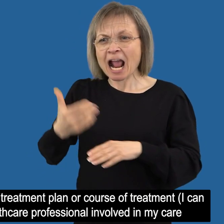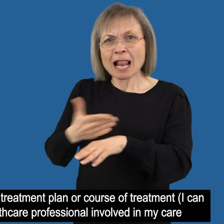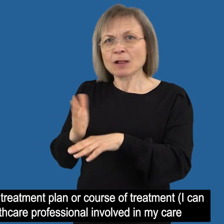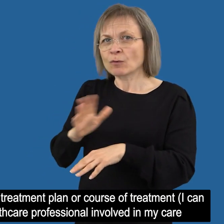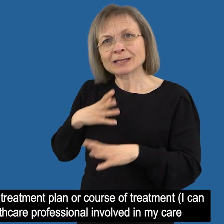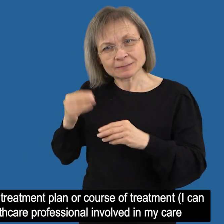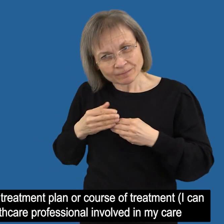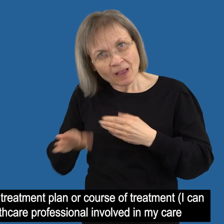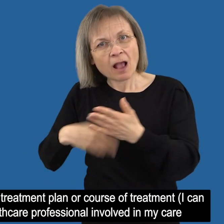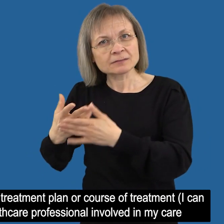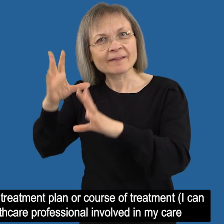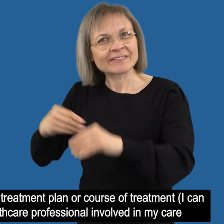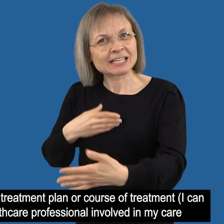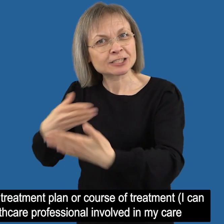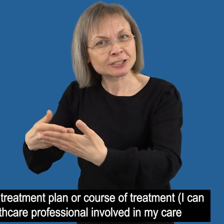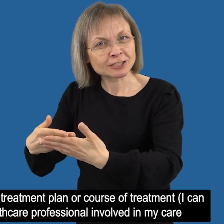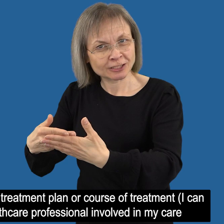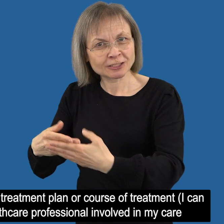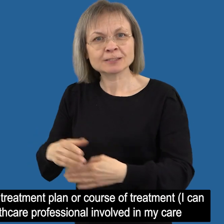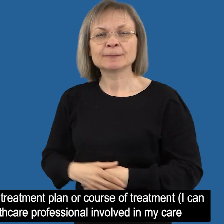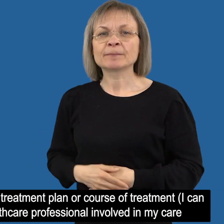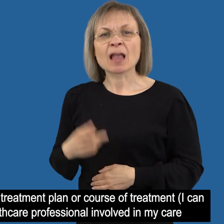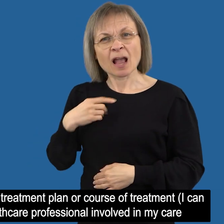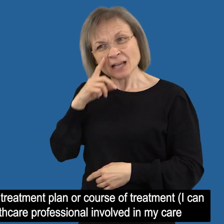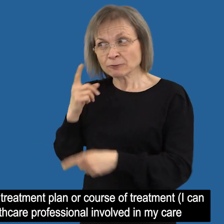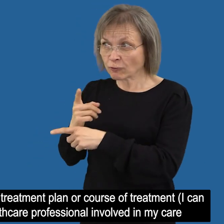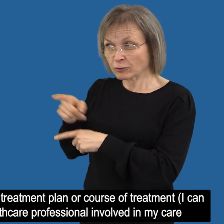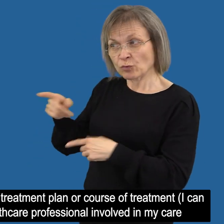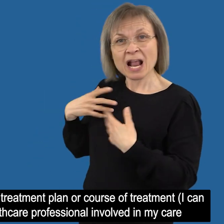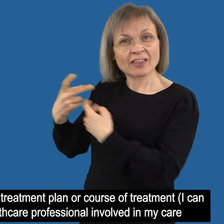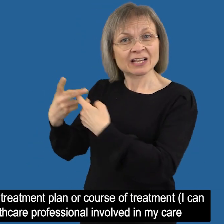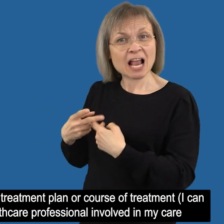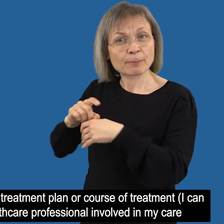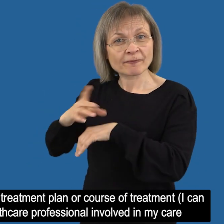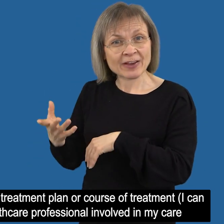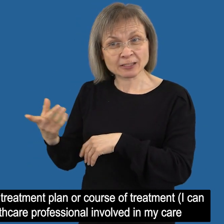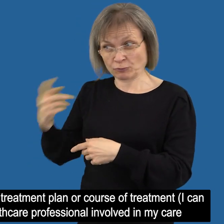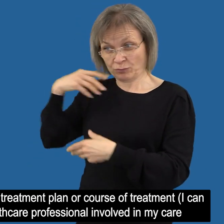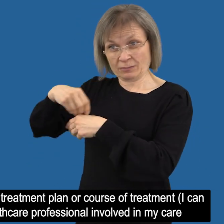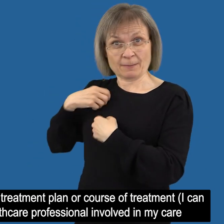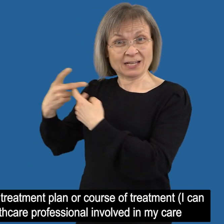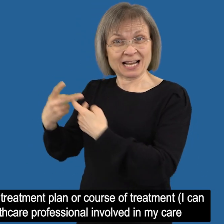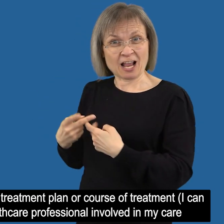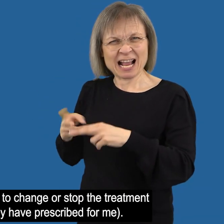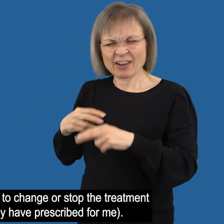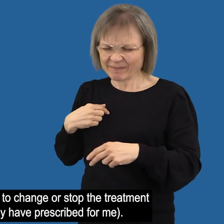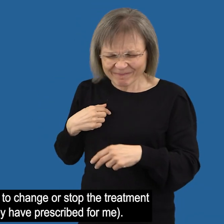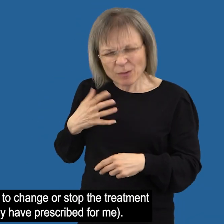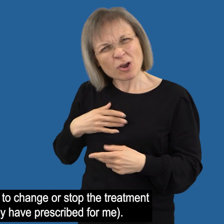Always finishing a treatment plan or course of treatment. I can speak to a healthcare professional involved in my care if I want to change or stop